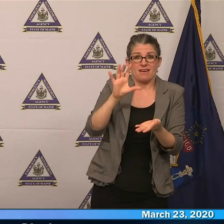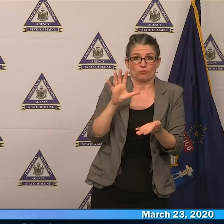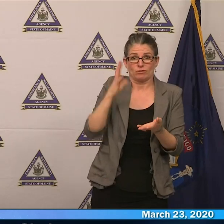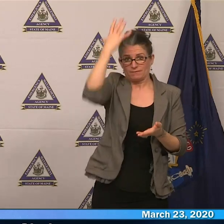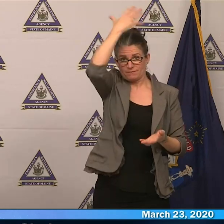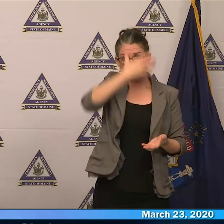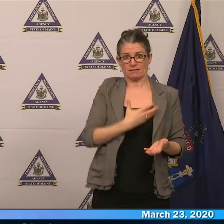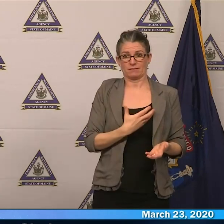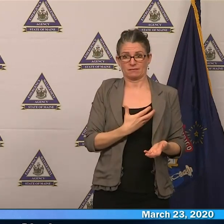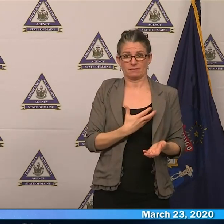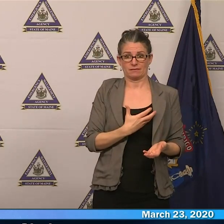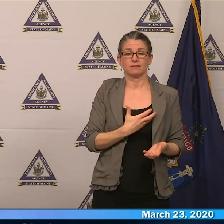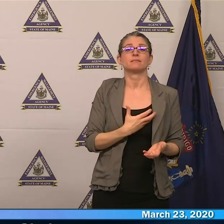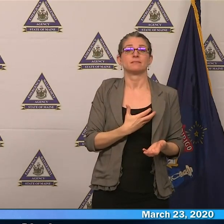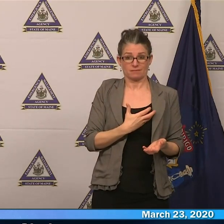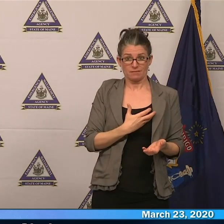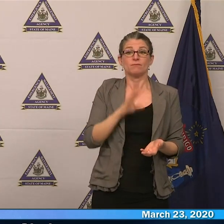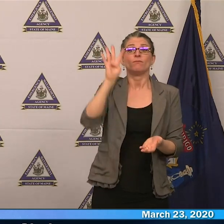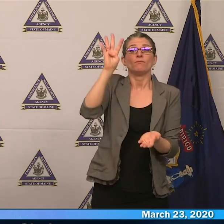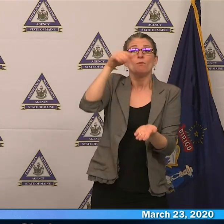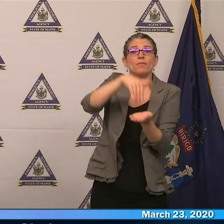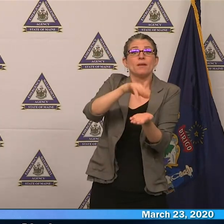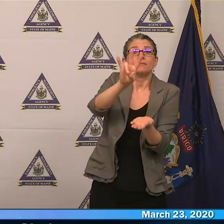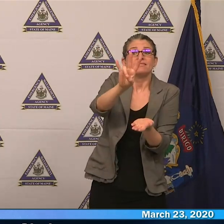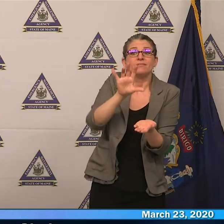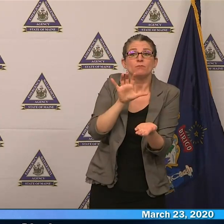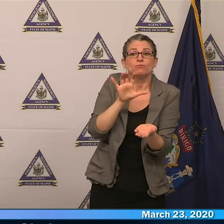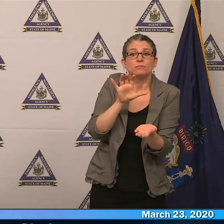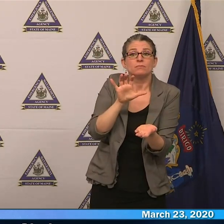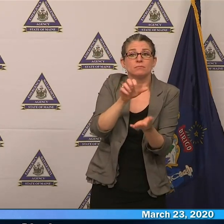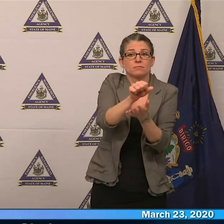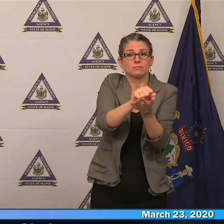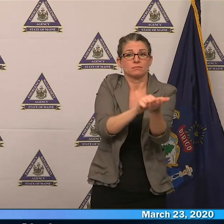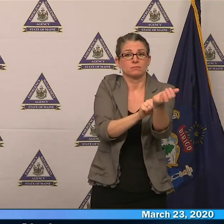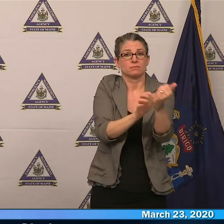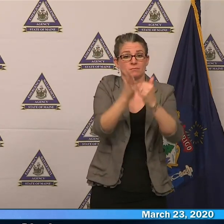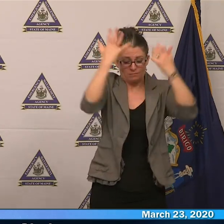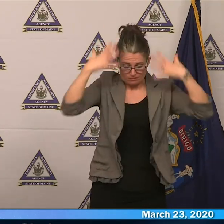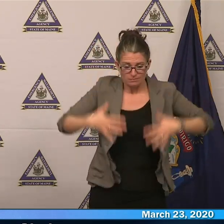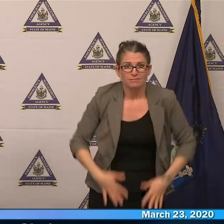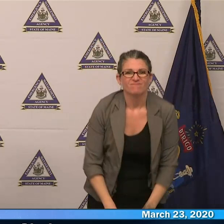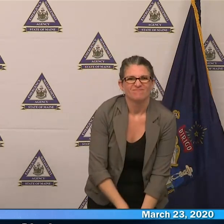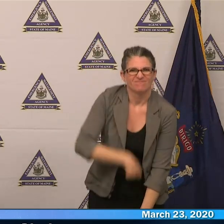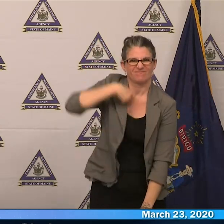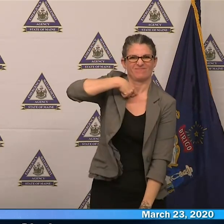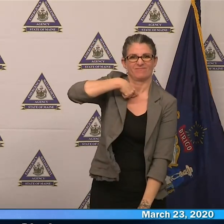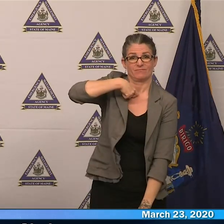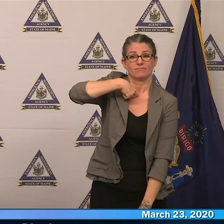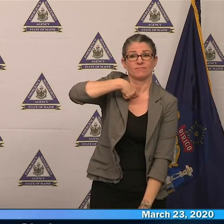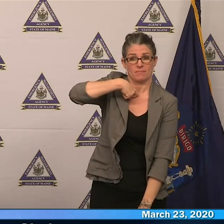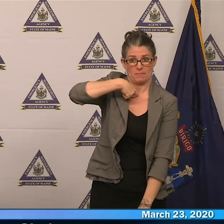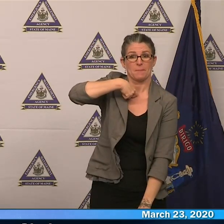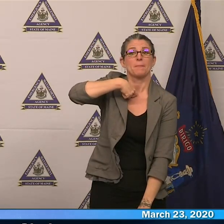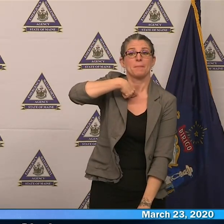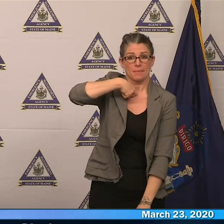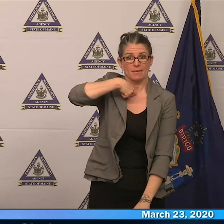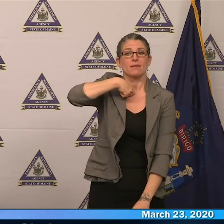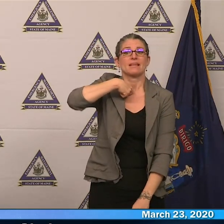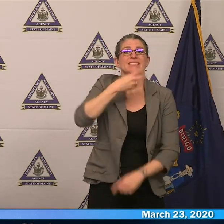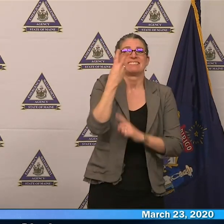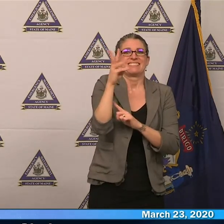approximately 4,700 surgical gowns, and about 16,800